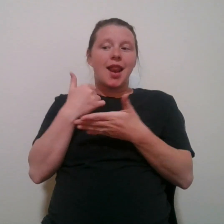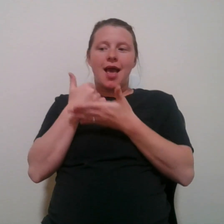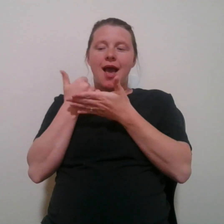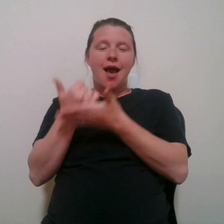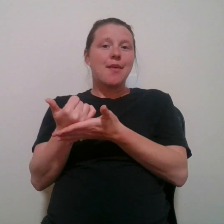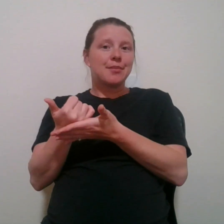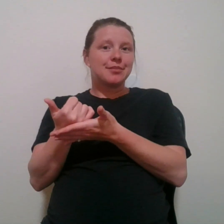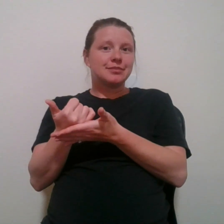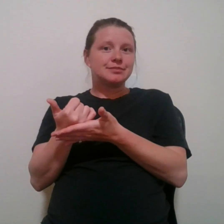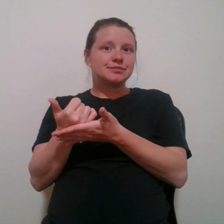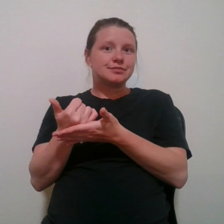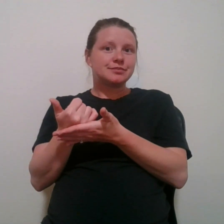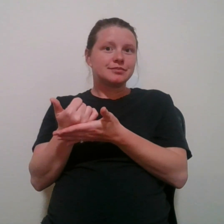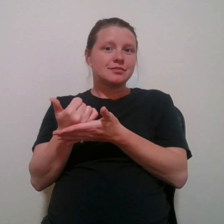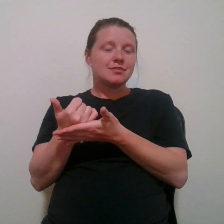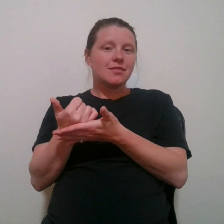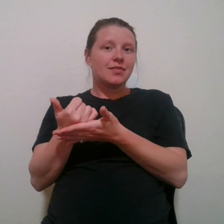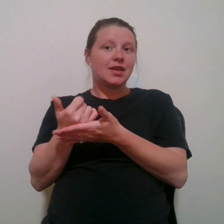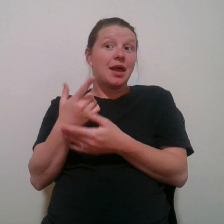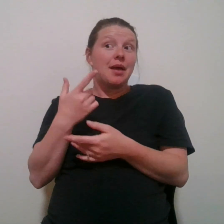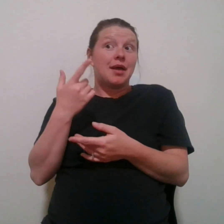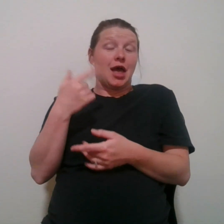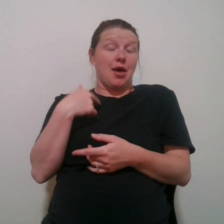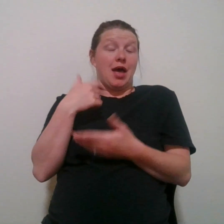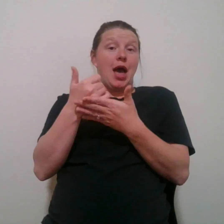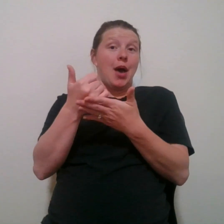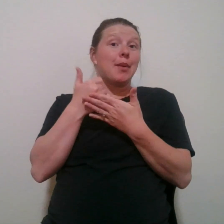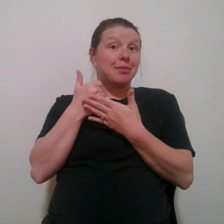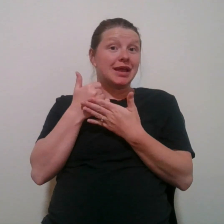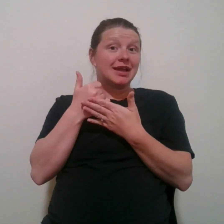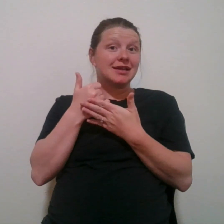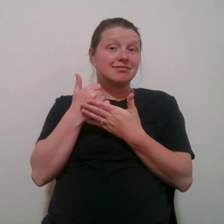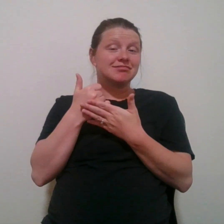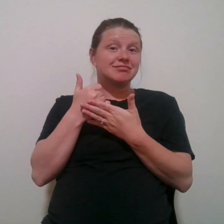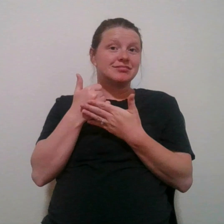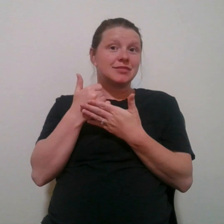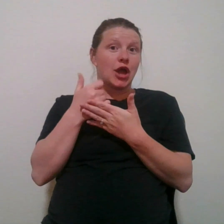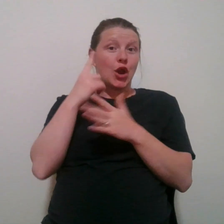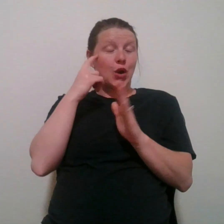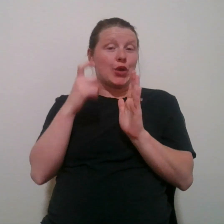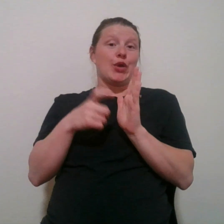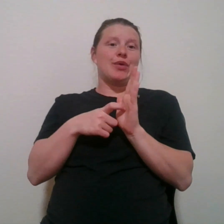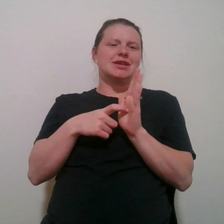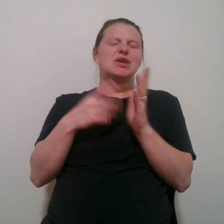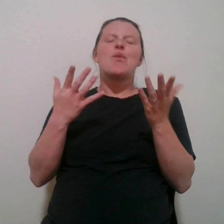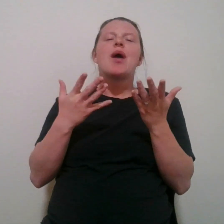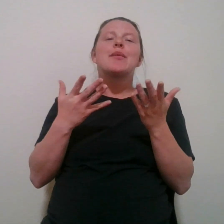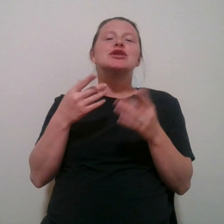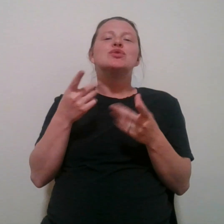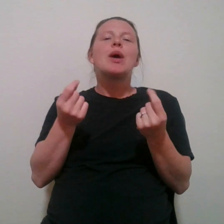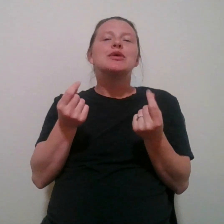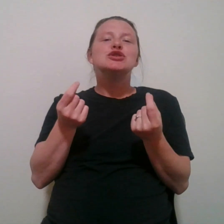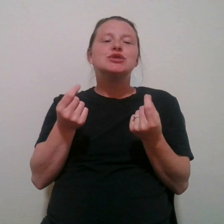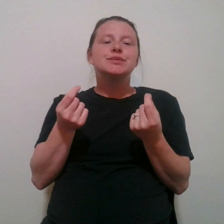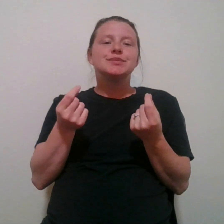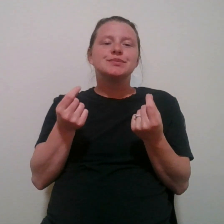cue me as the administrator that that's happening? What would you do if you saw those types of behavior in your classroom?